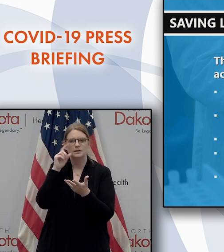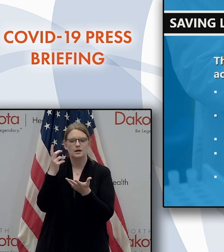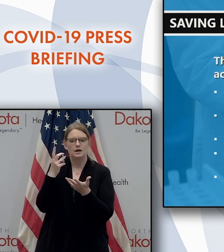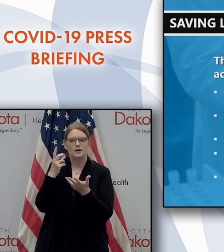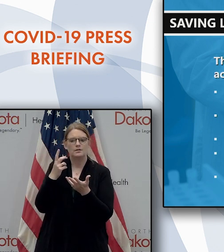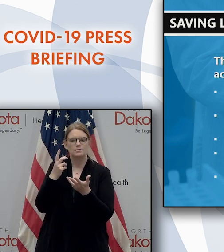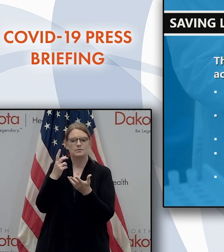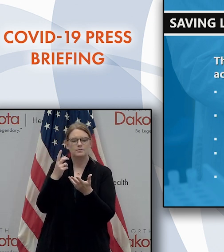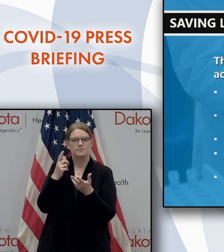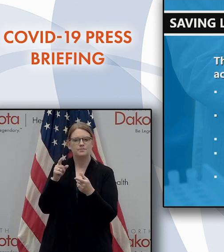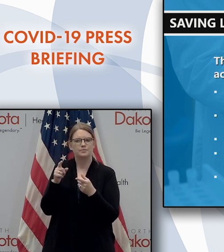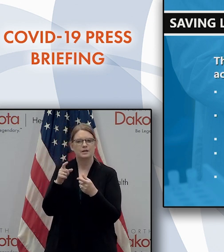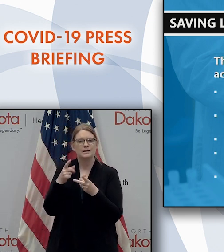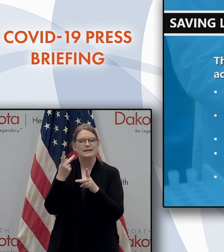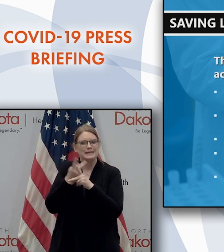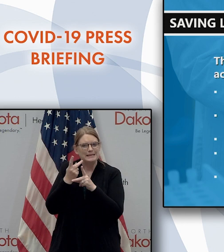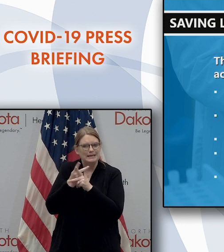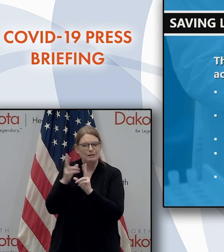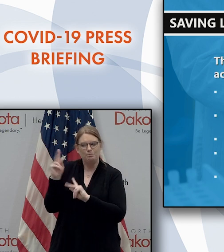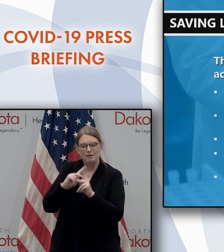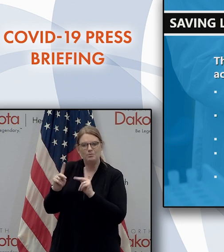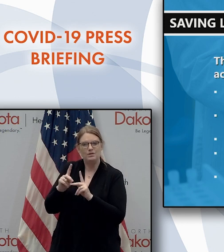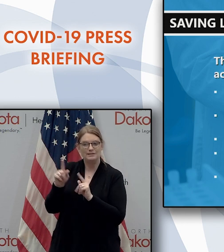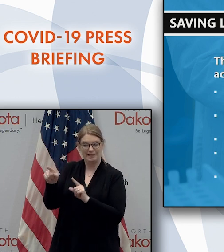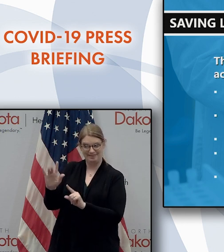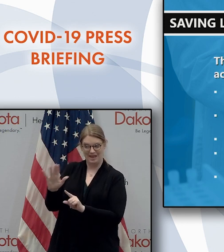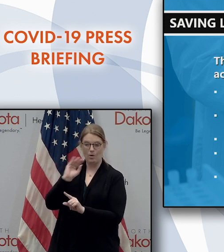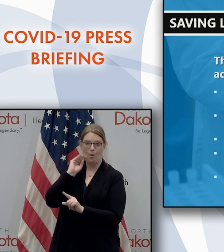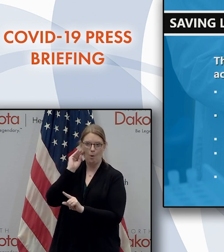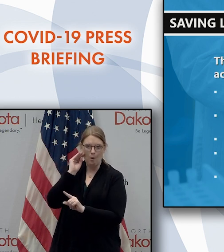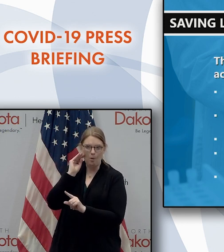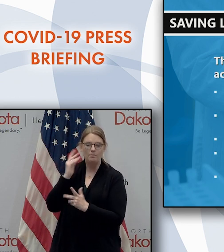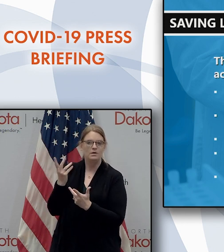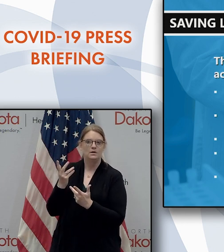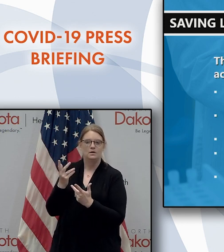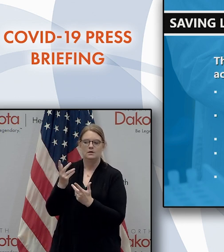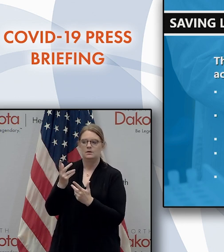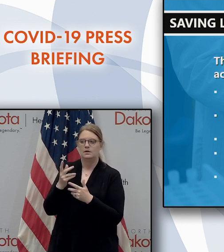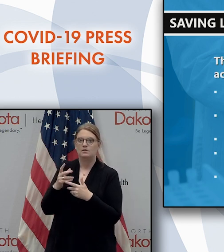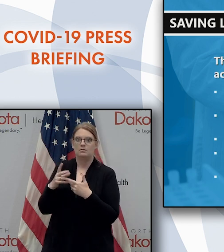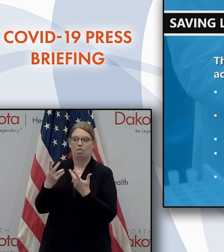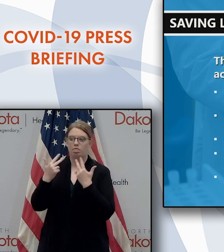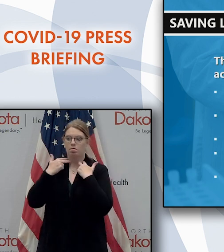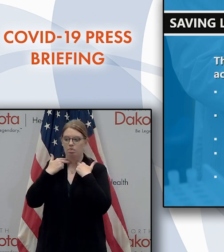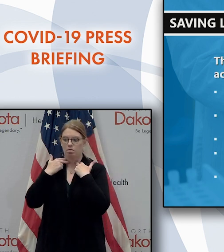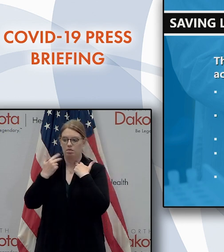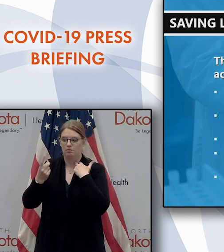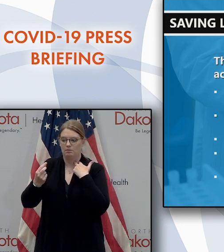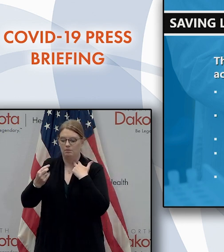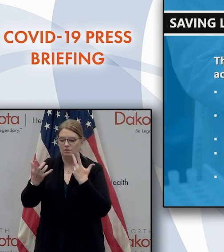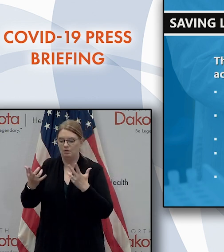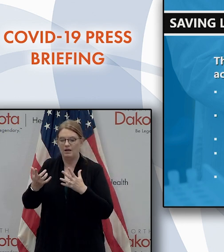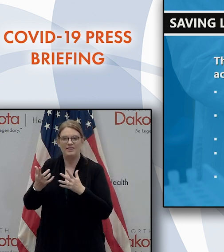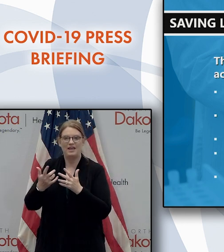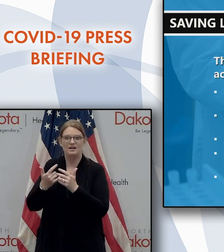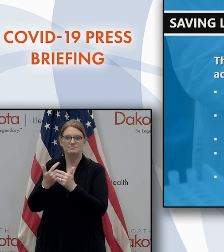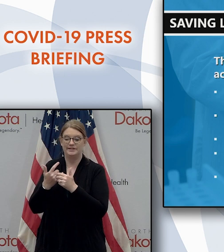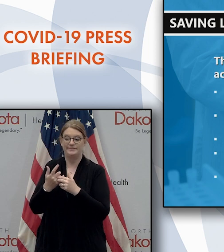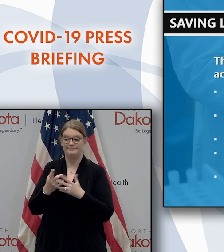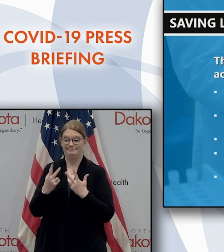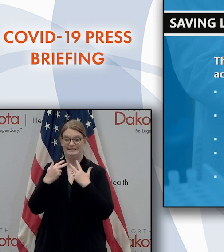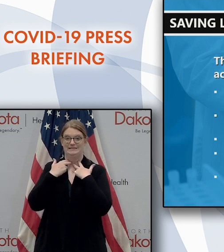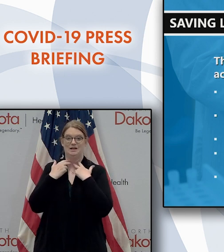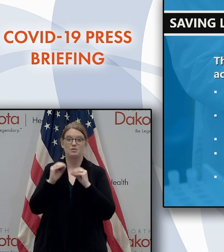us to keep people and avoid them from moving into a position of homelessness. It reduced the people